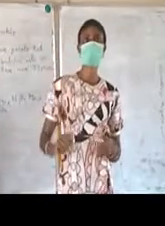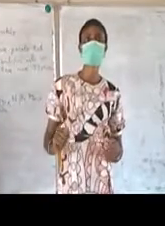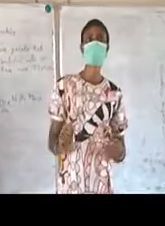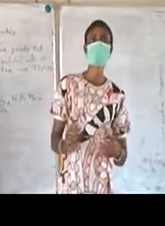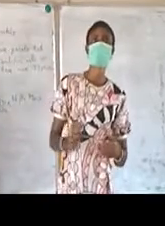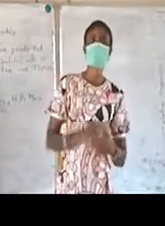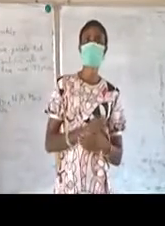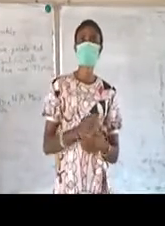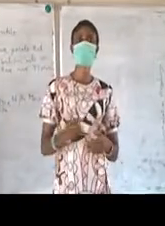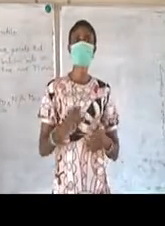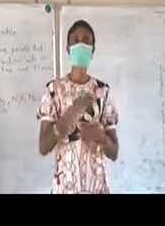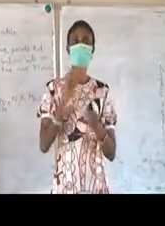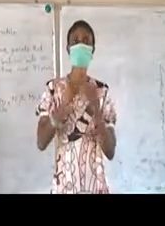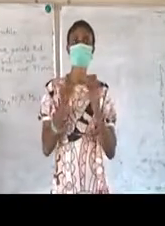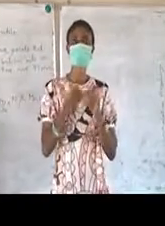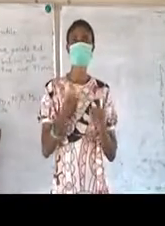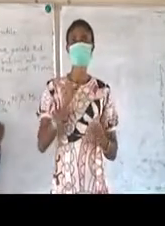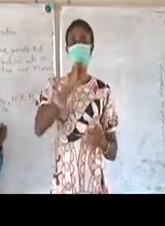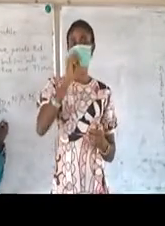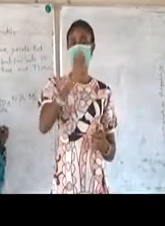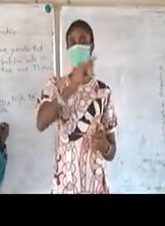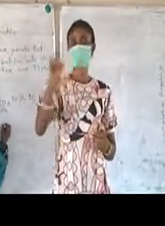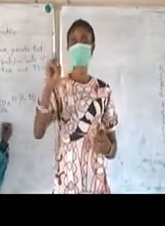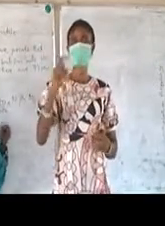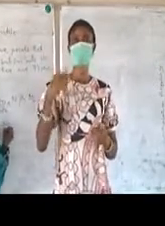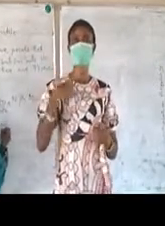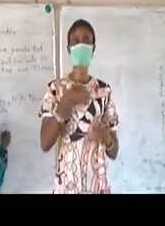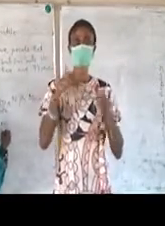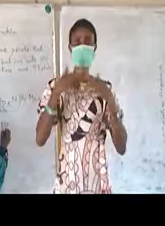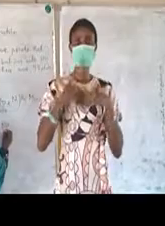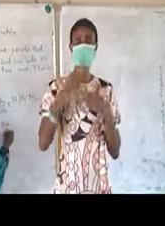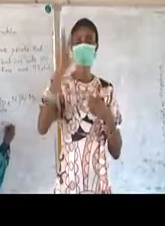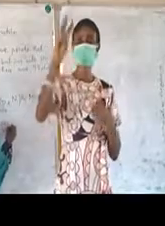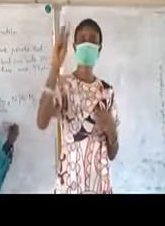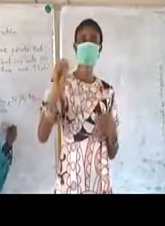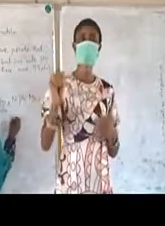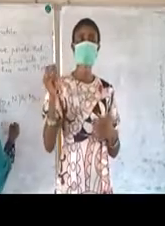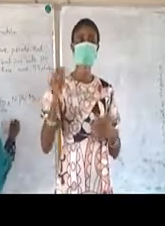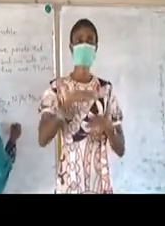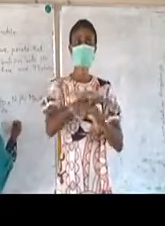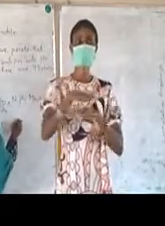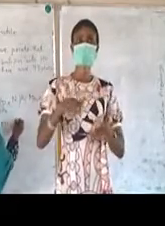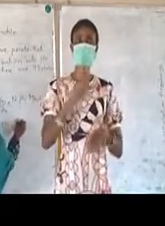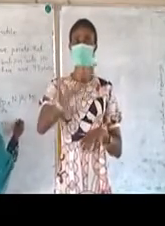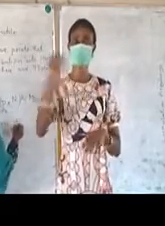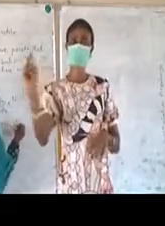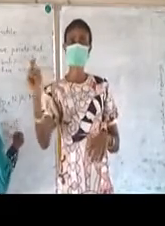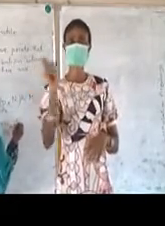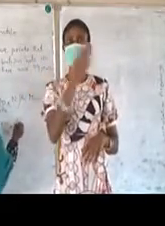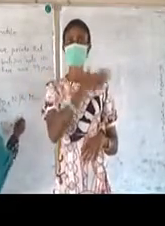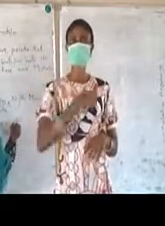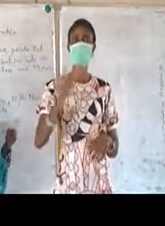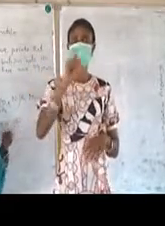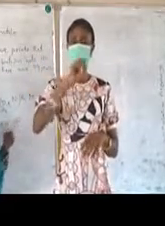the distribution is 100. So you have 60 all over 100 times 100 all